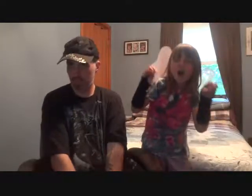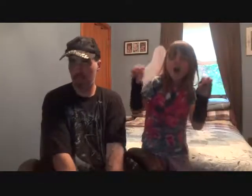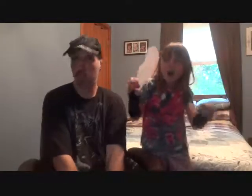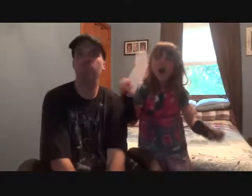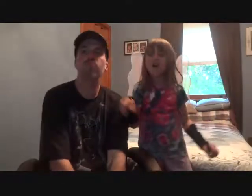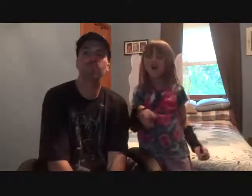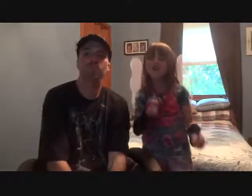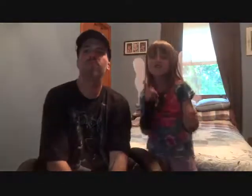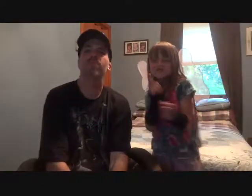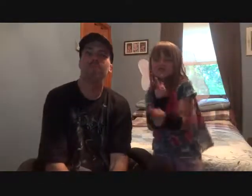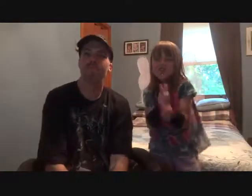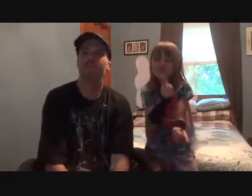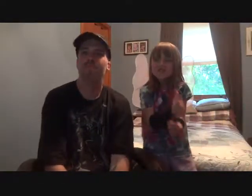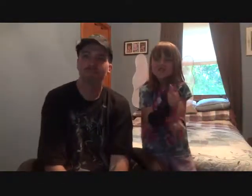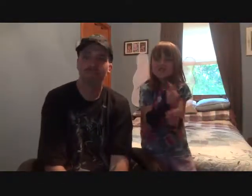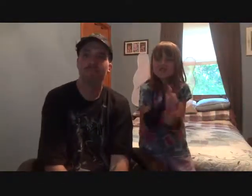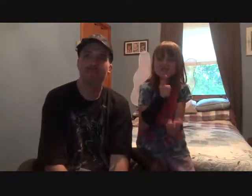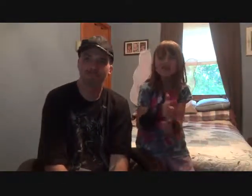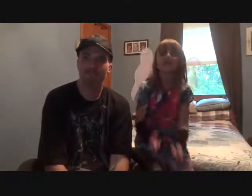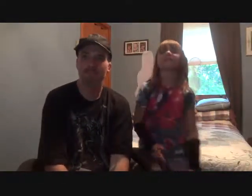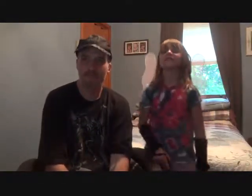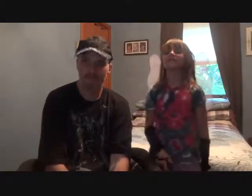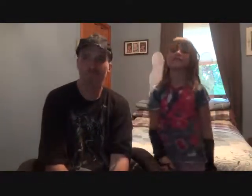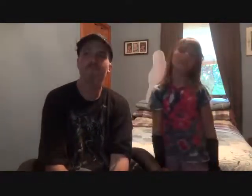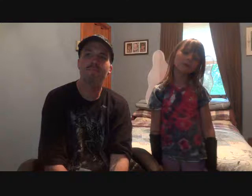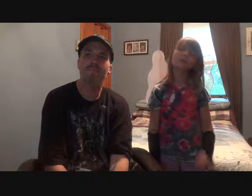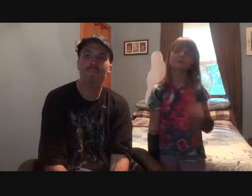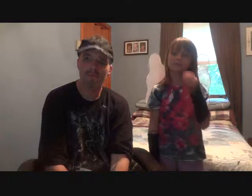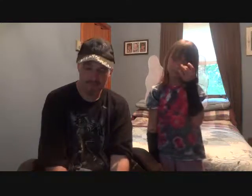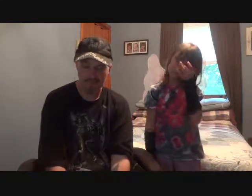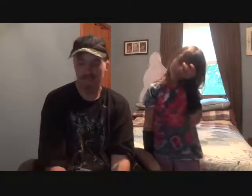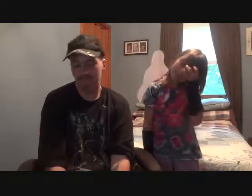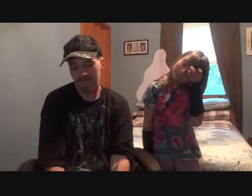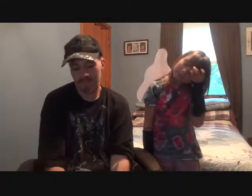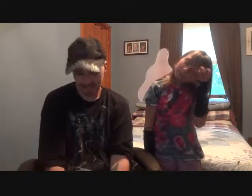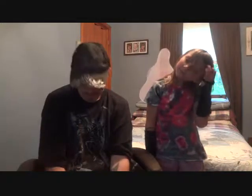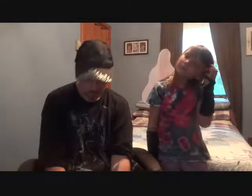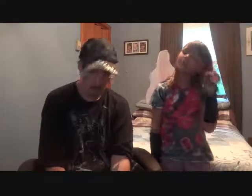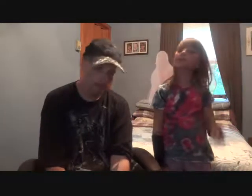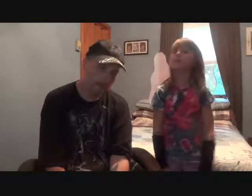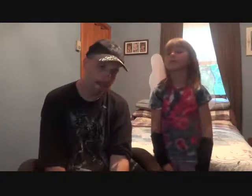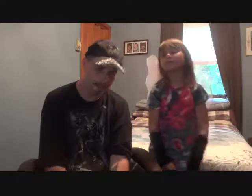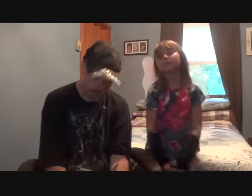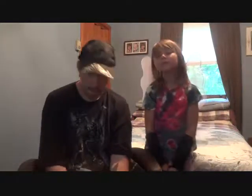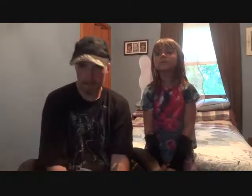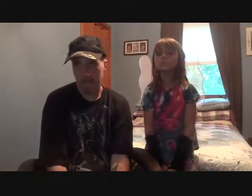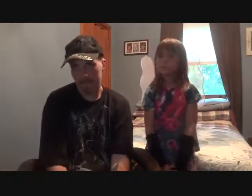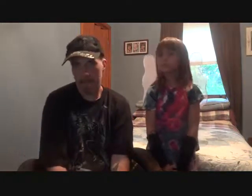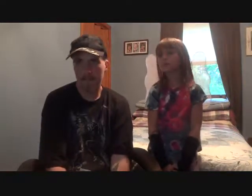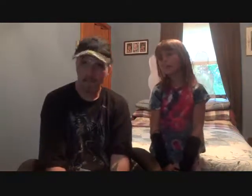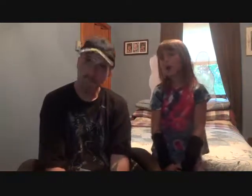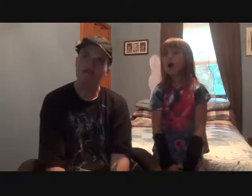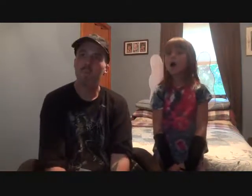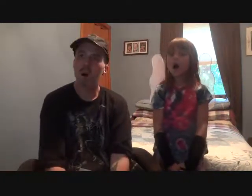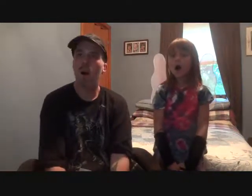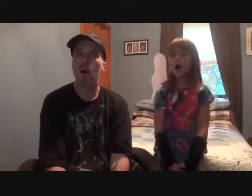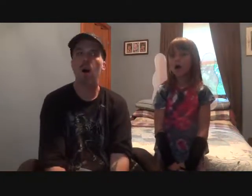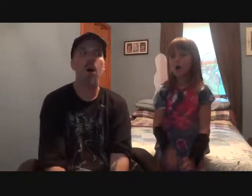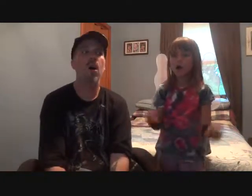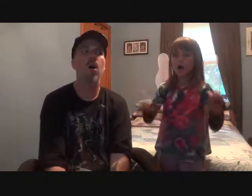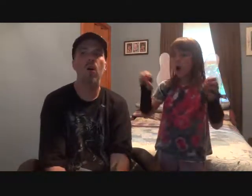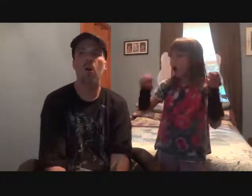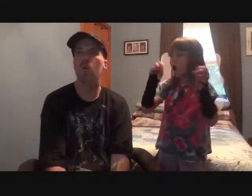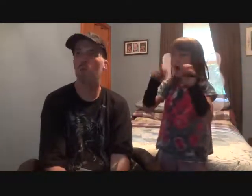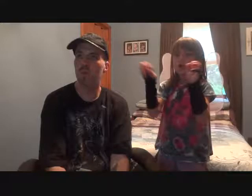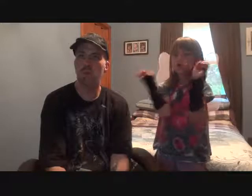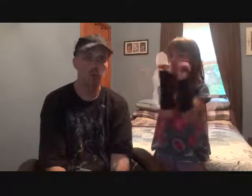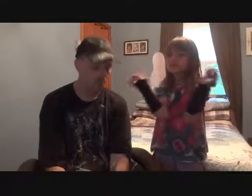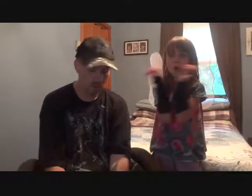there's